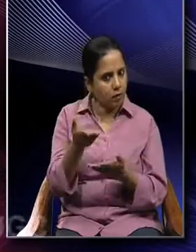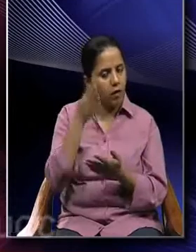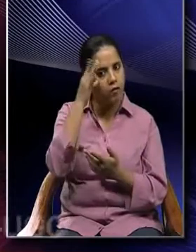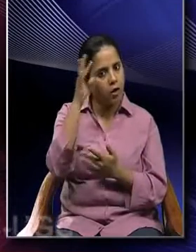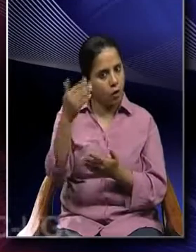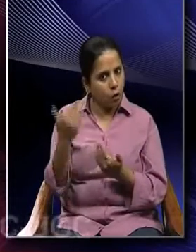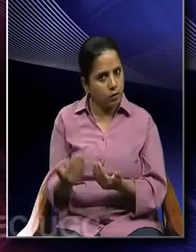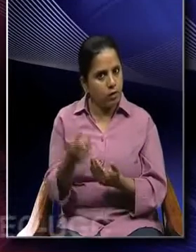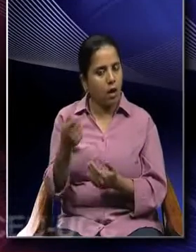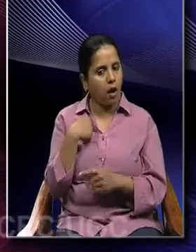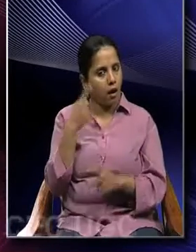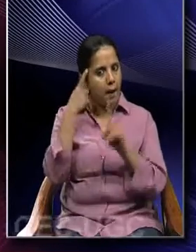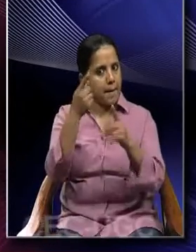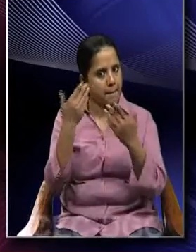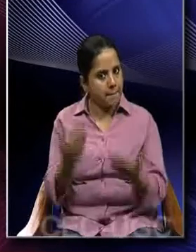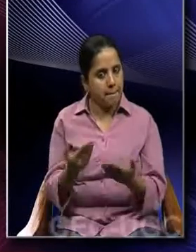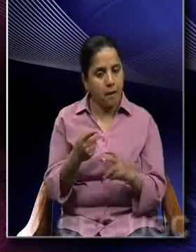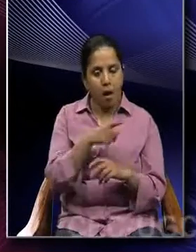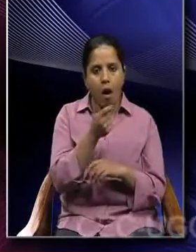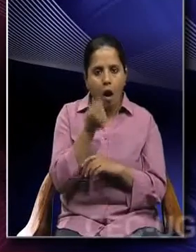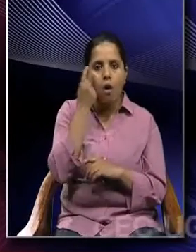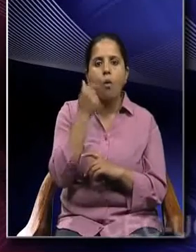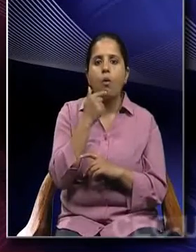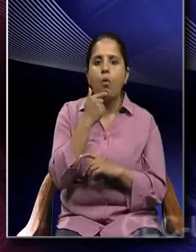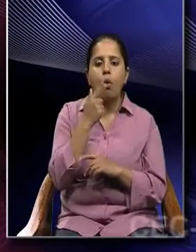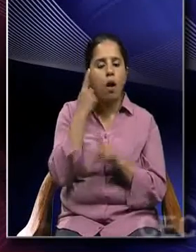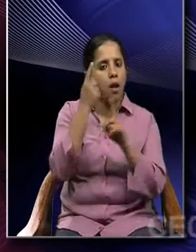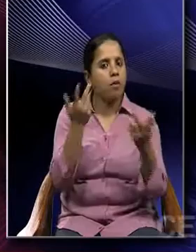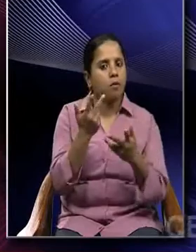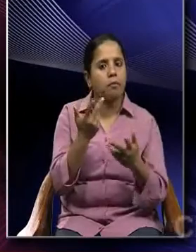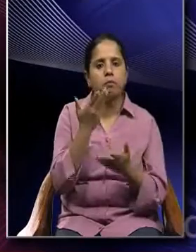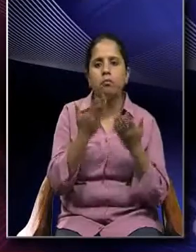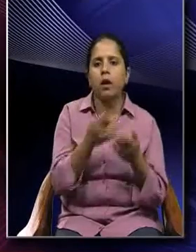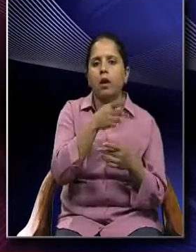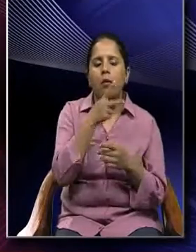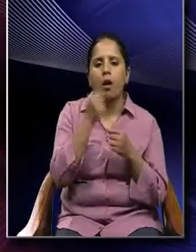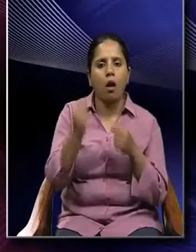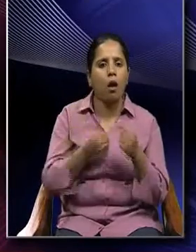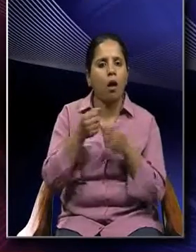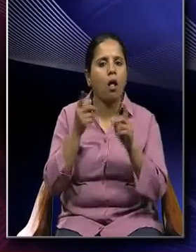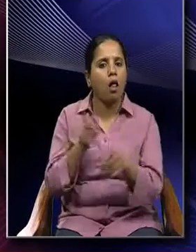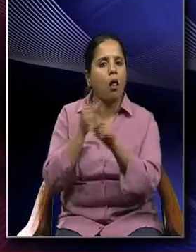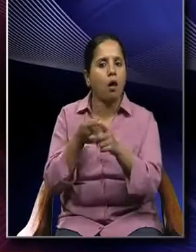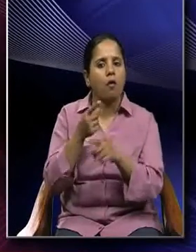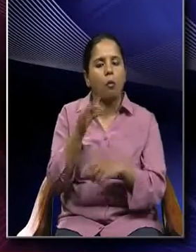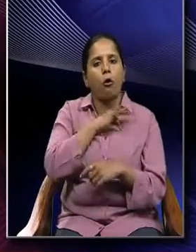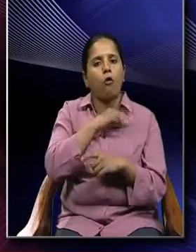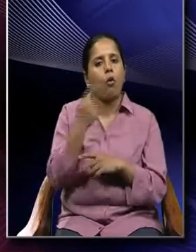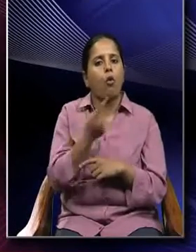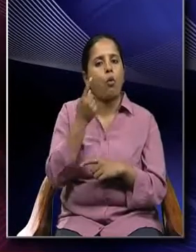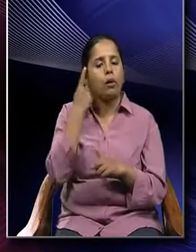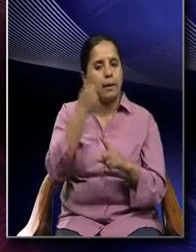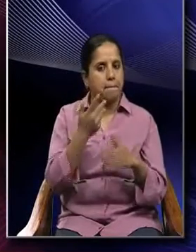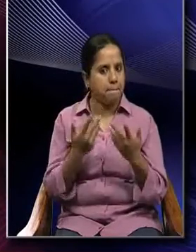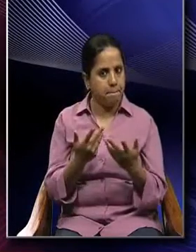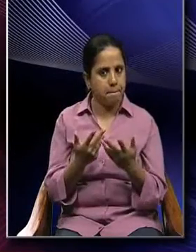this is our purpose. Unless they realize what is their purpose, they would only be running for making profits only.